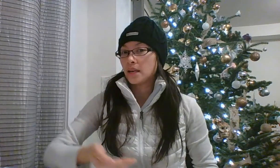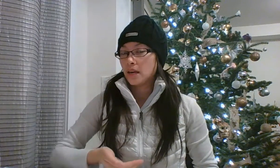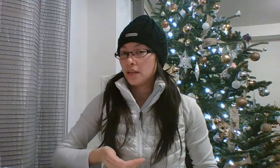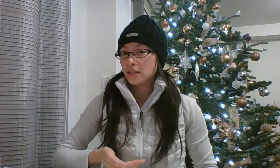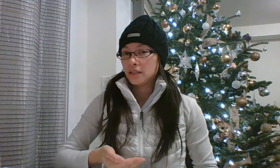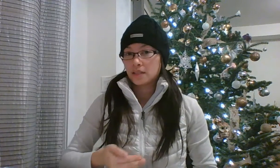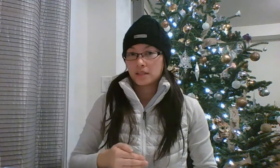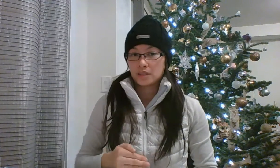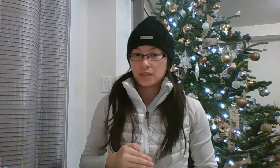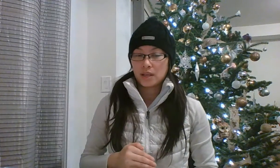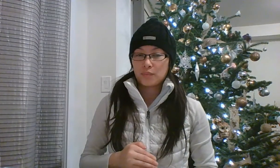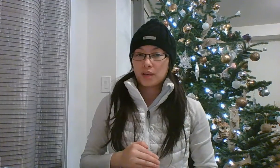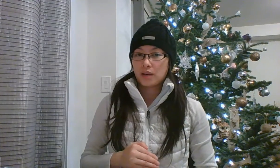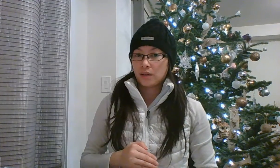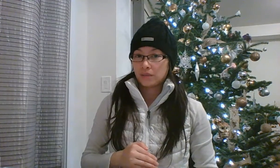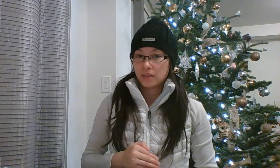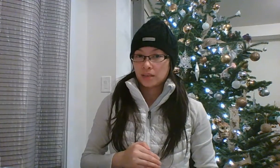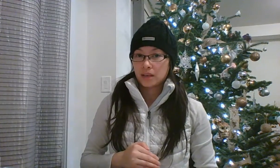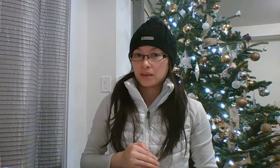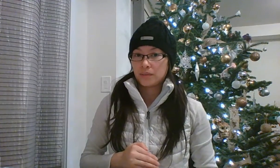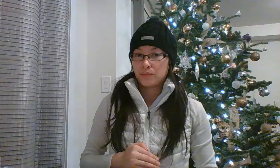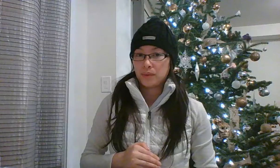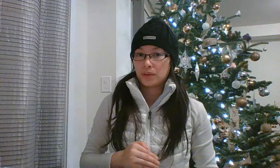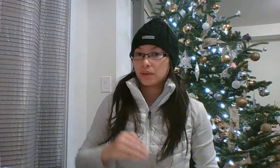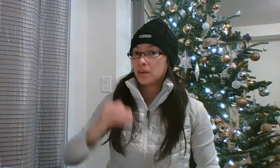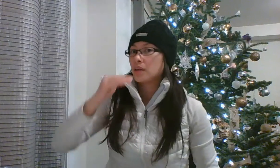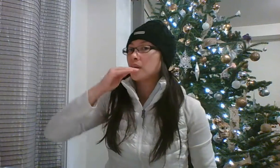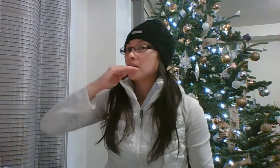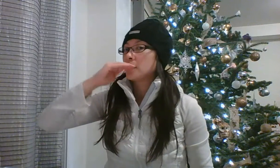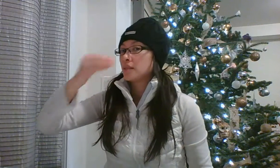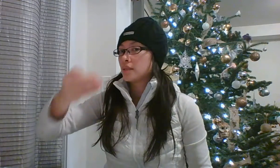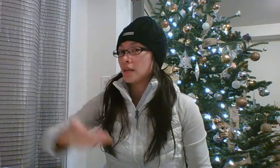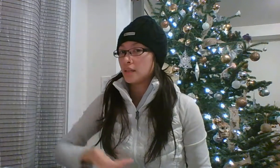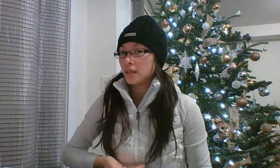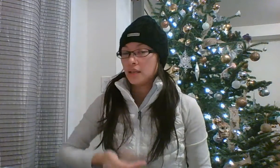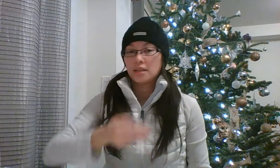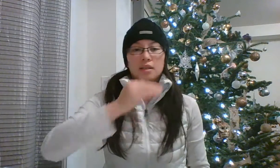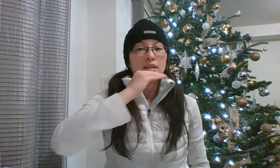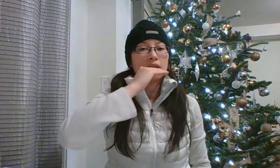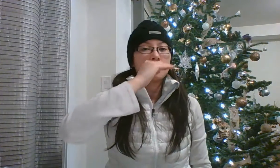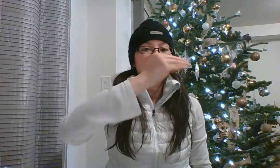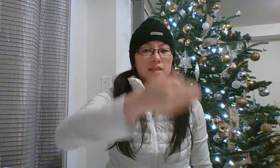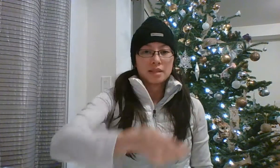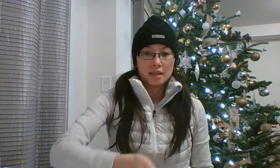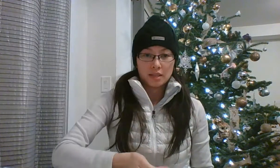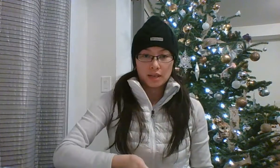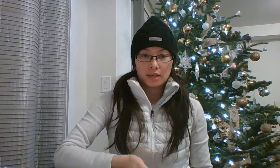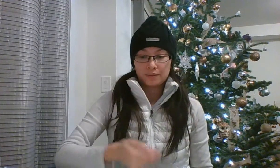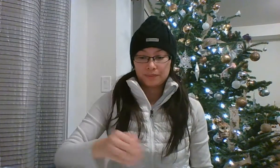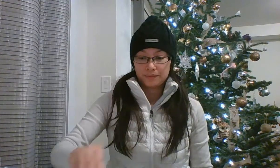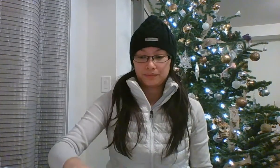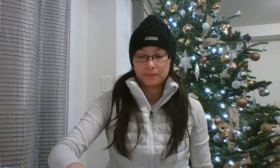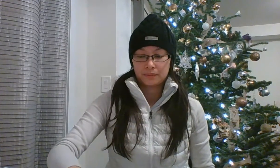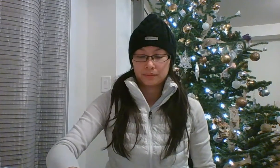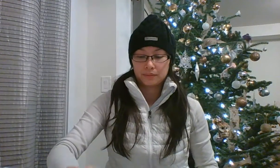Santa, it's the shaping of Santa beard. Santa, Santa.